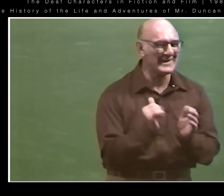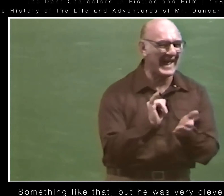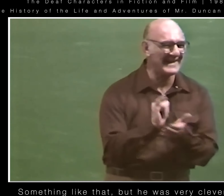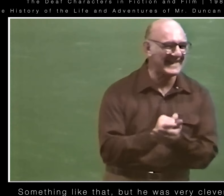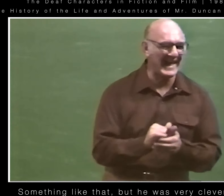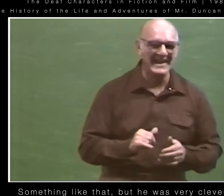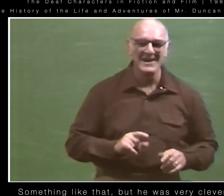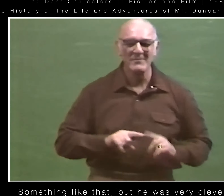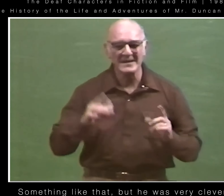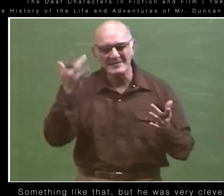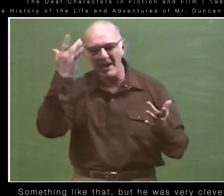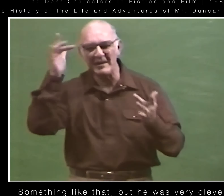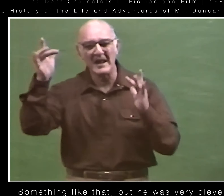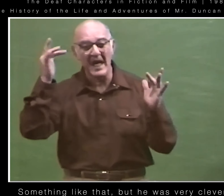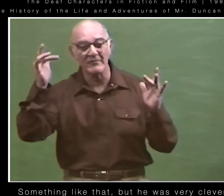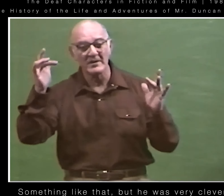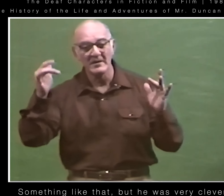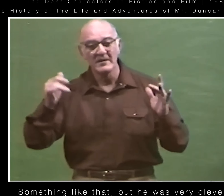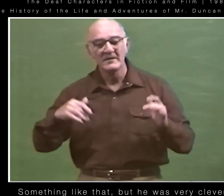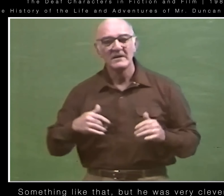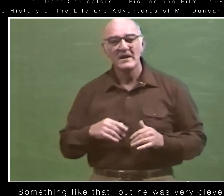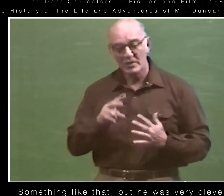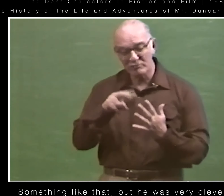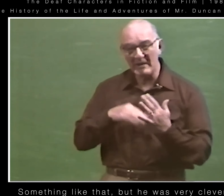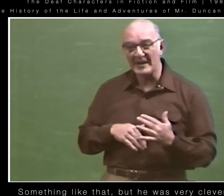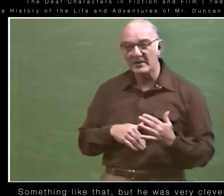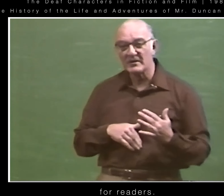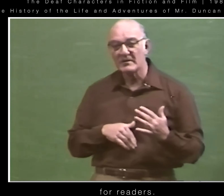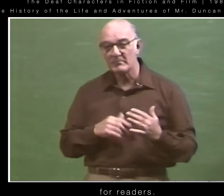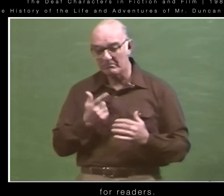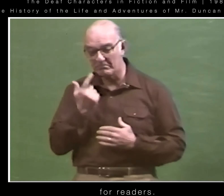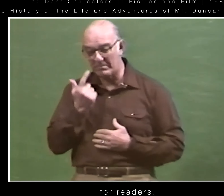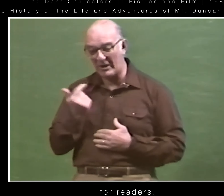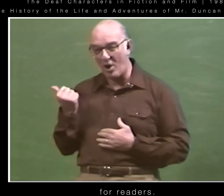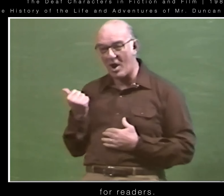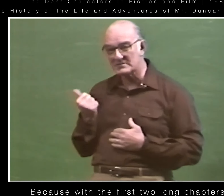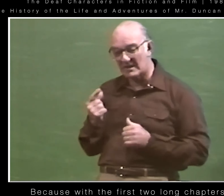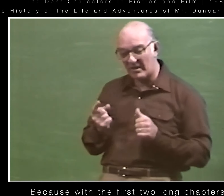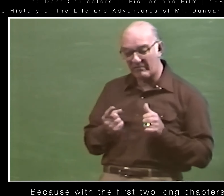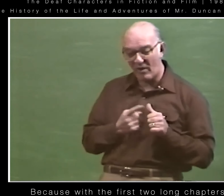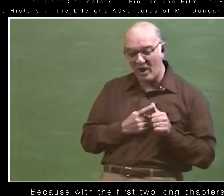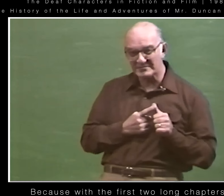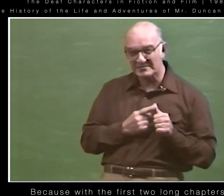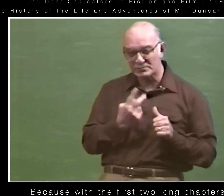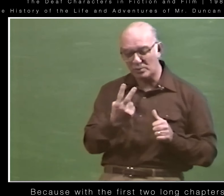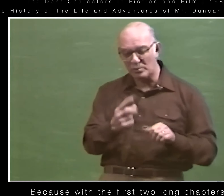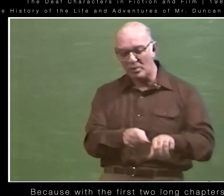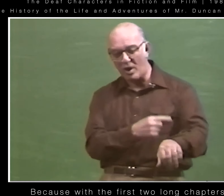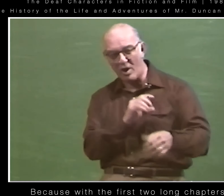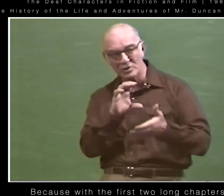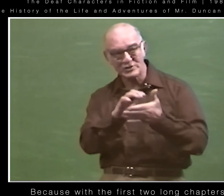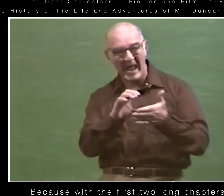Without that. But he's very clever. The reader, because in the first 2 long